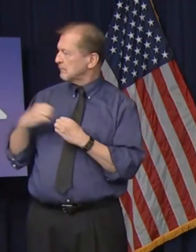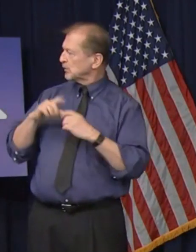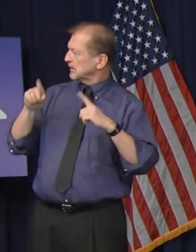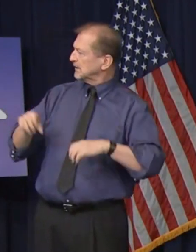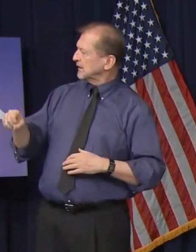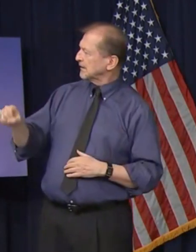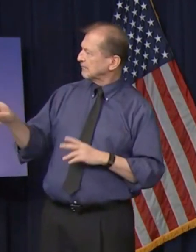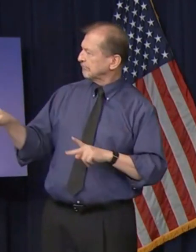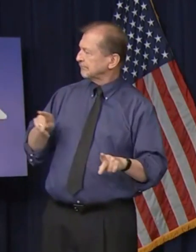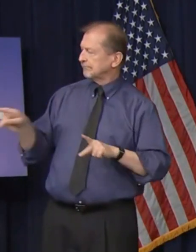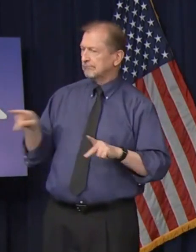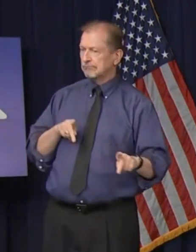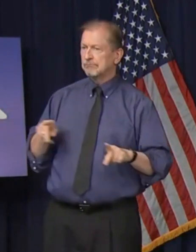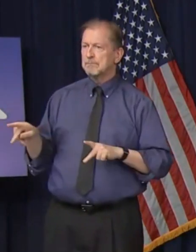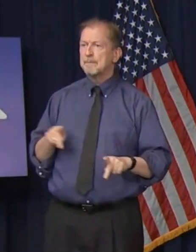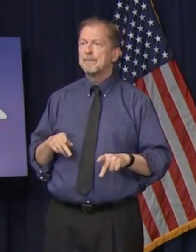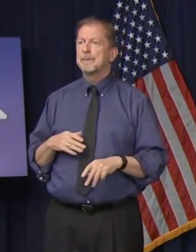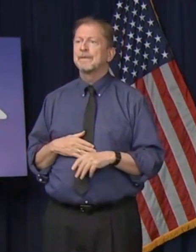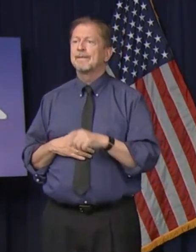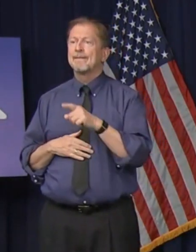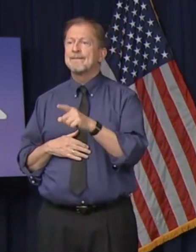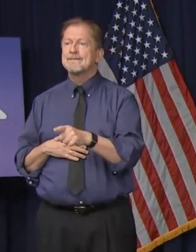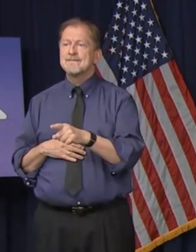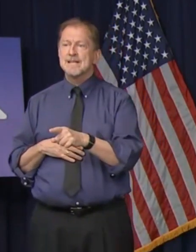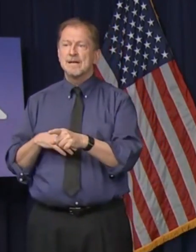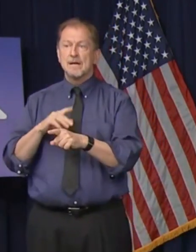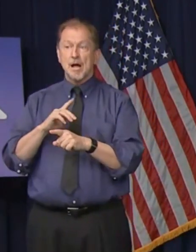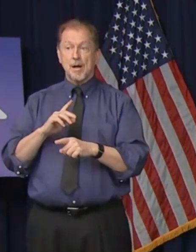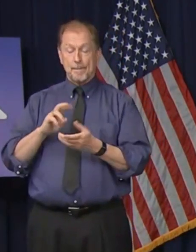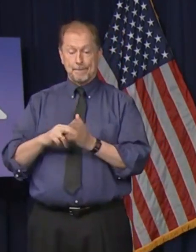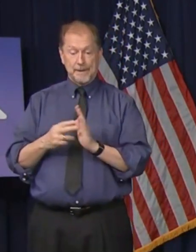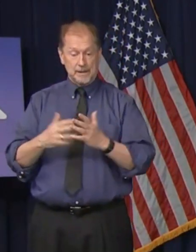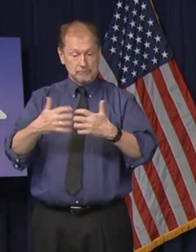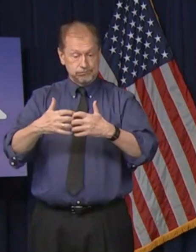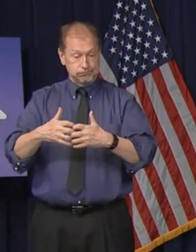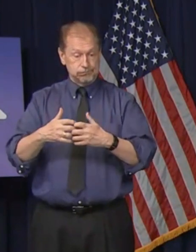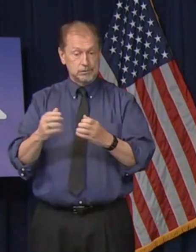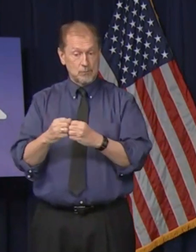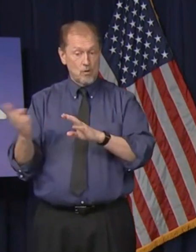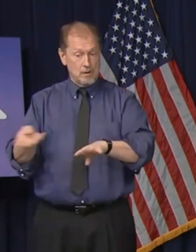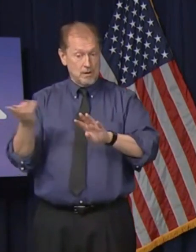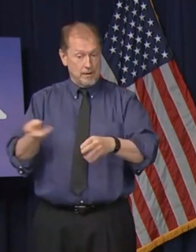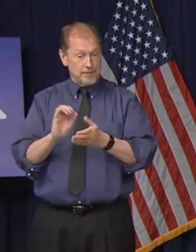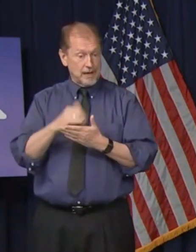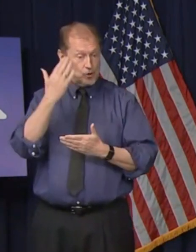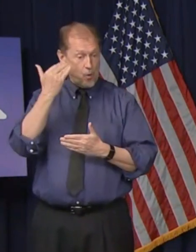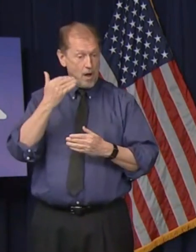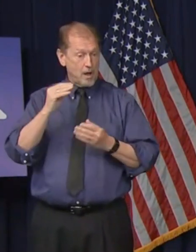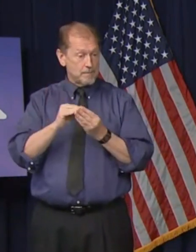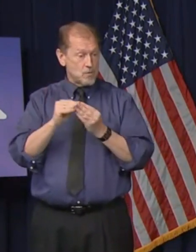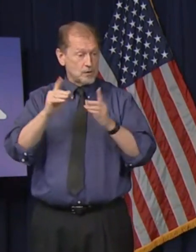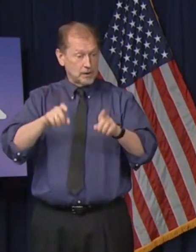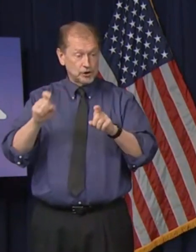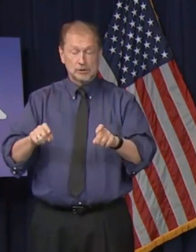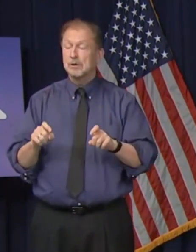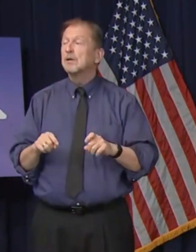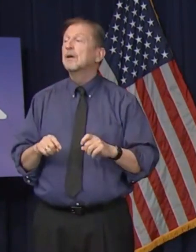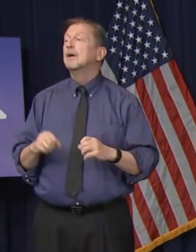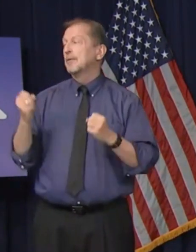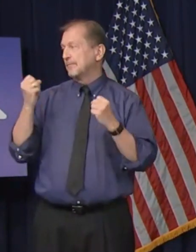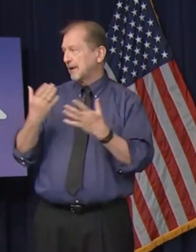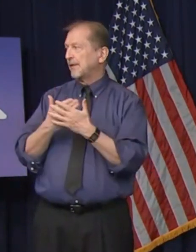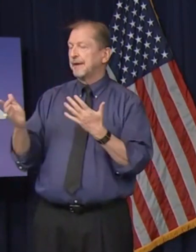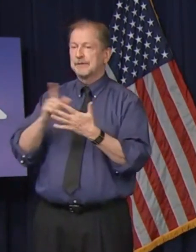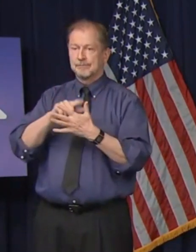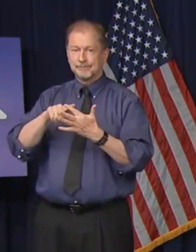gets, continues to go up. And then, I'm sorry, is it the automation that's really kind of kicking in and driving the numbers up? It's a combination of things,